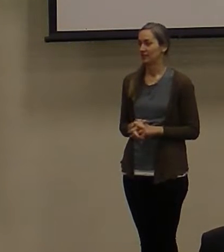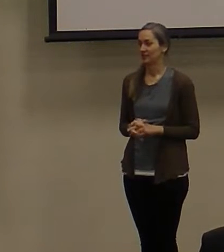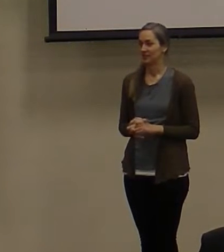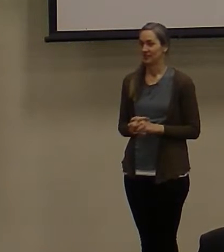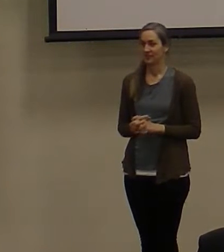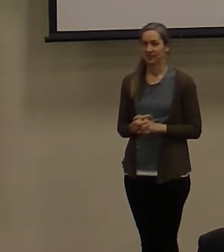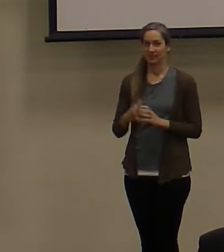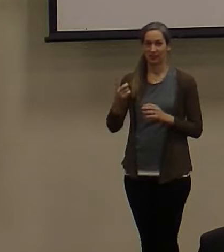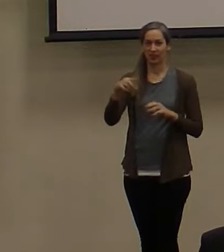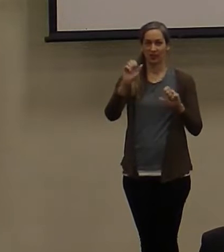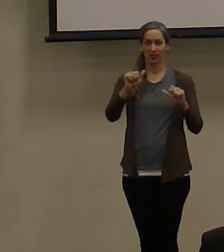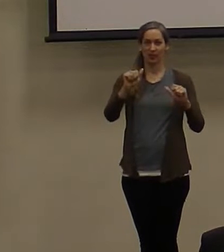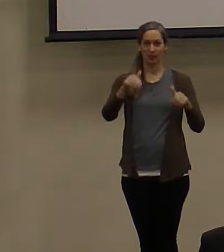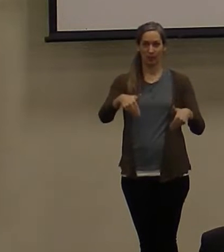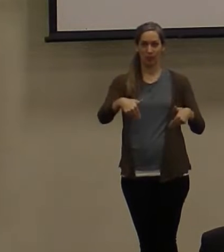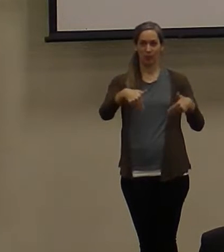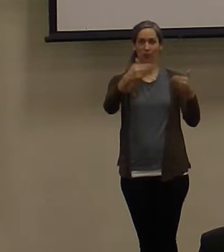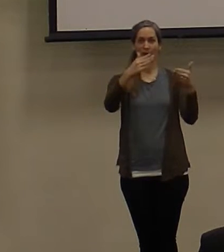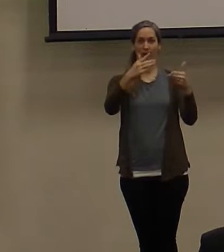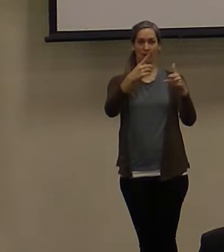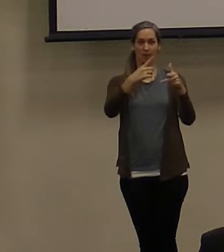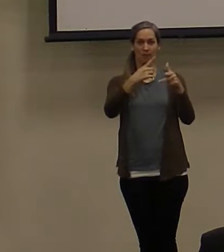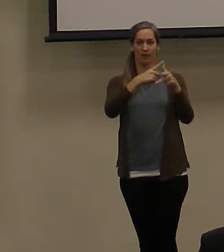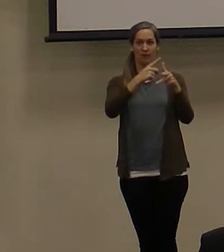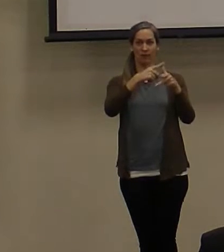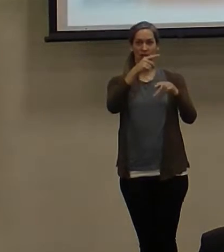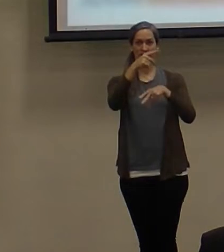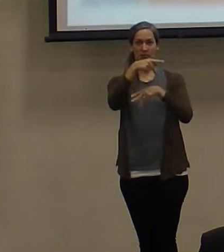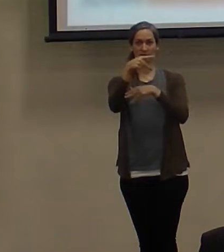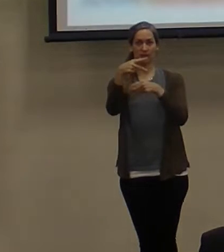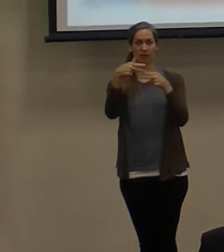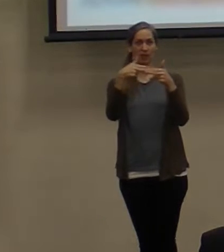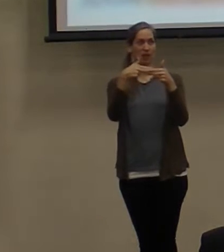You guys can go ahead and bring up the first slide if you want to here.